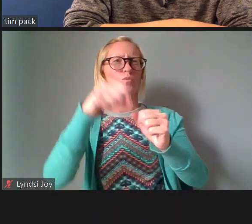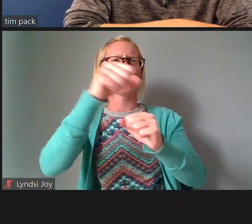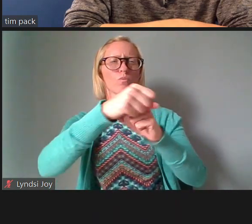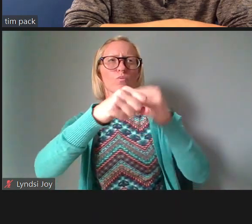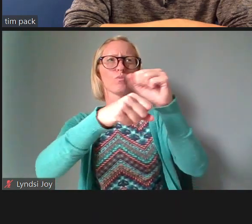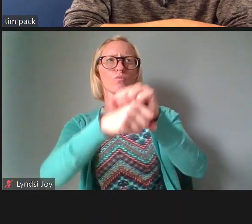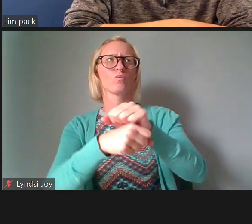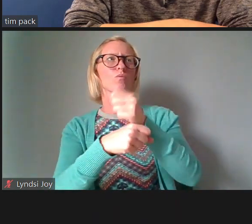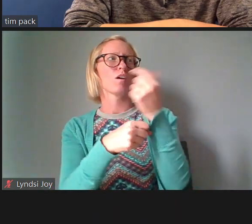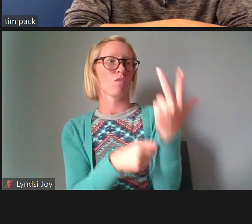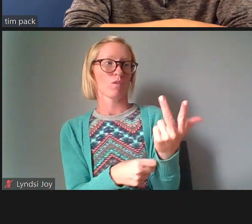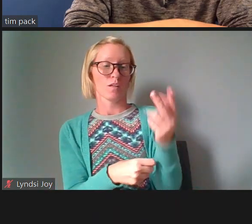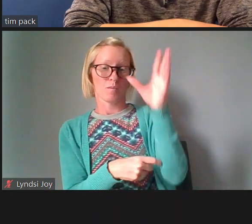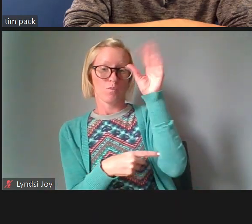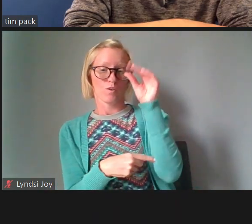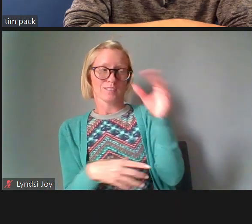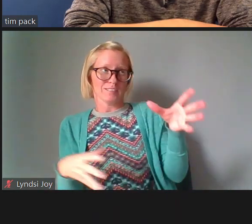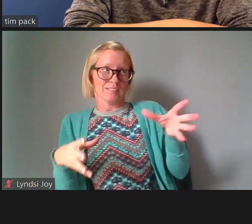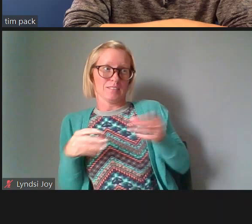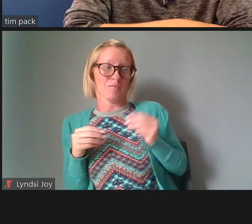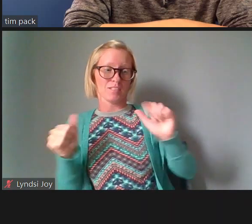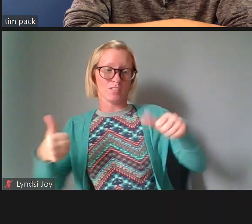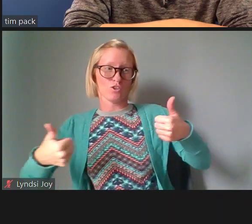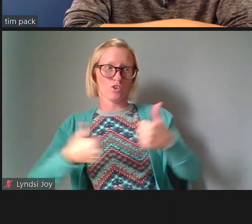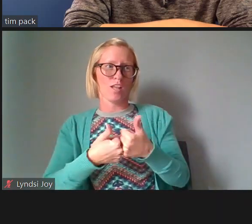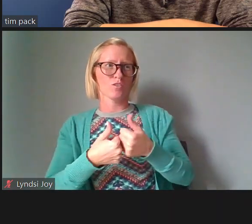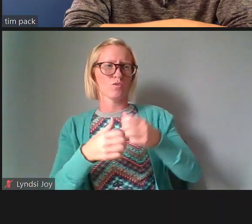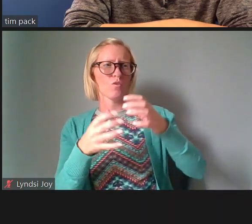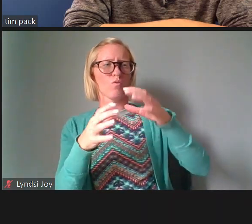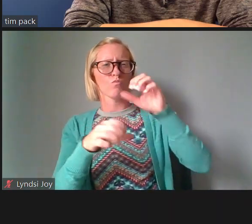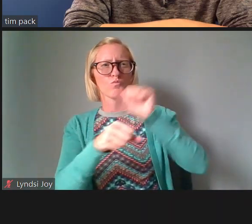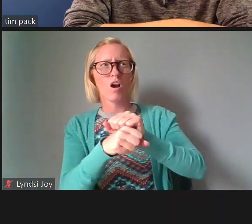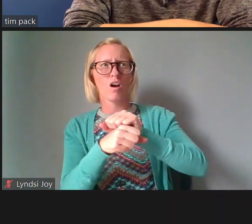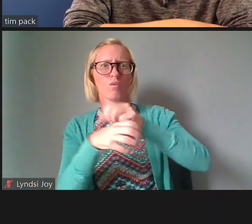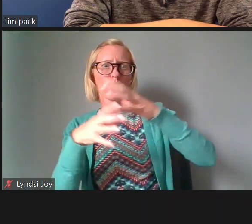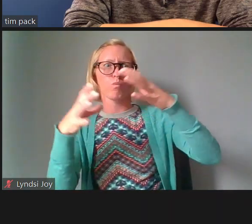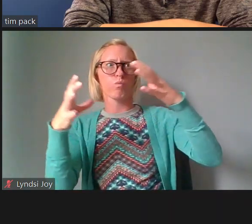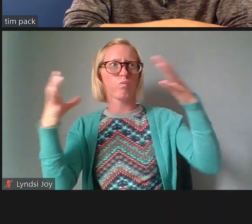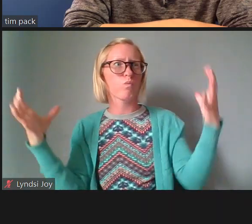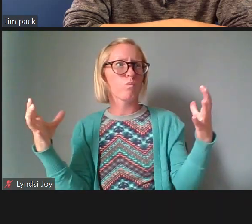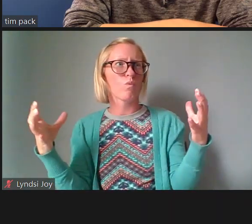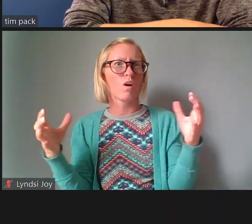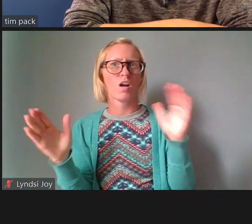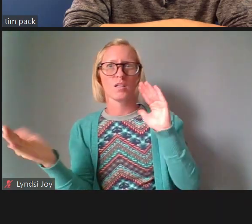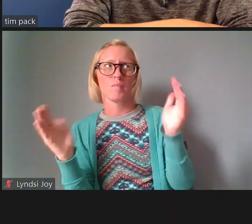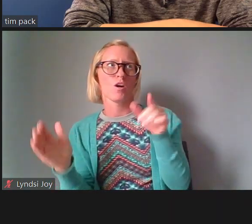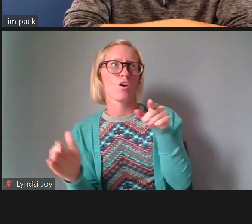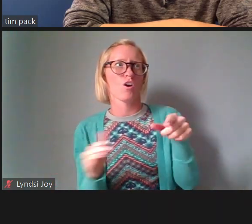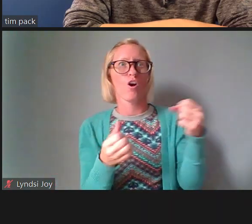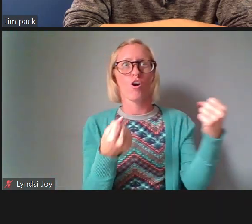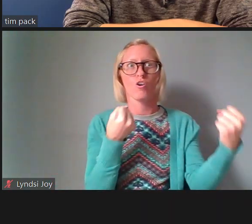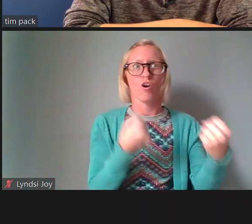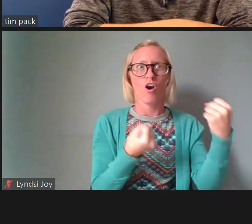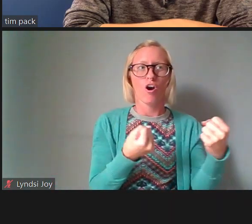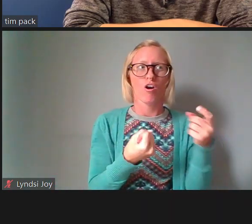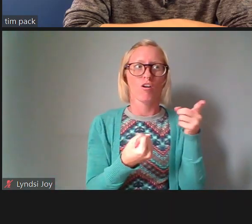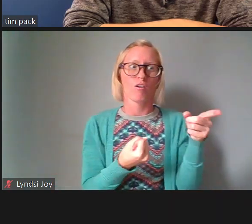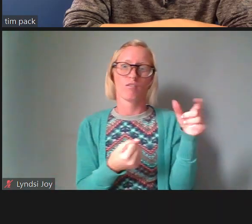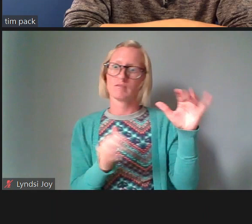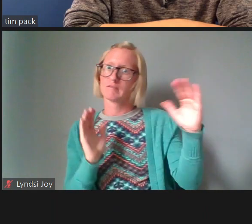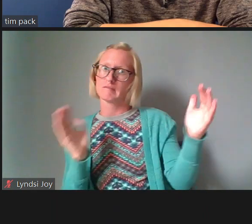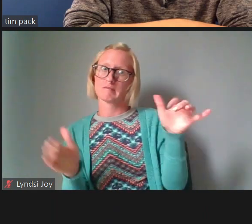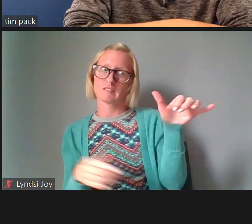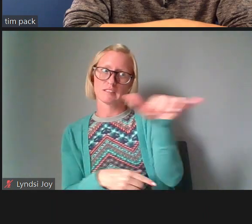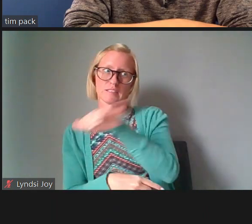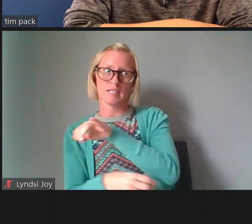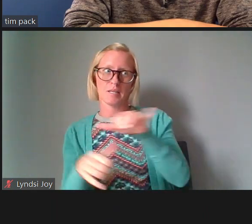this challenge. The rock was as large as a small motor car. "Heave!" Sway back and forth. Catch